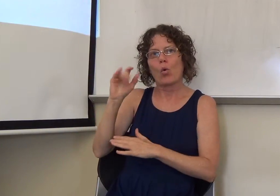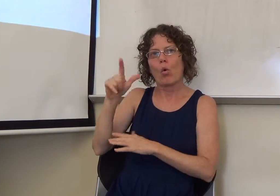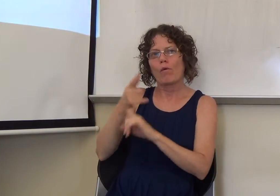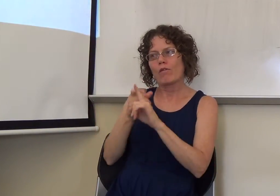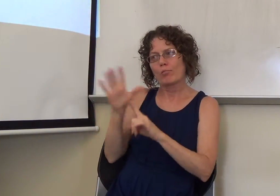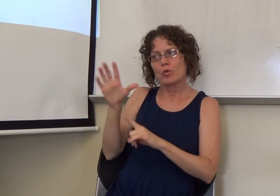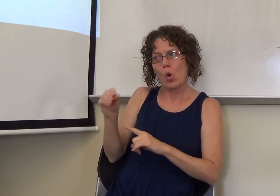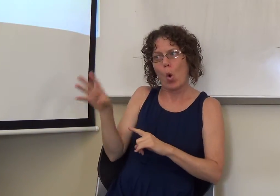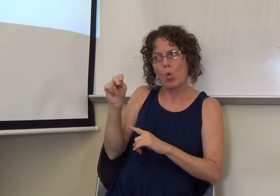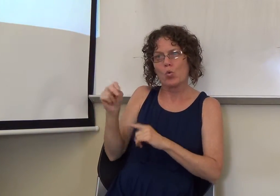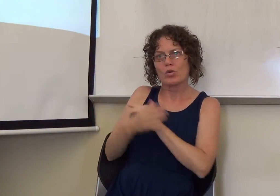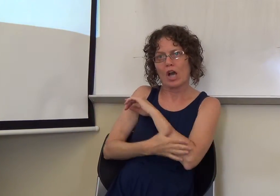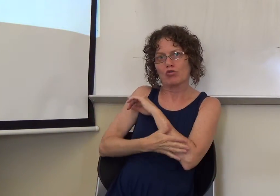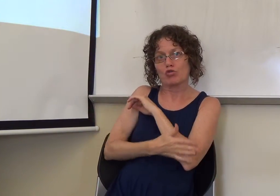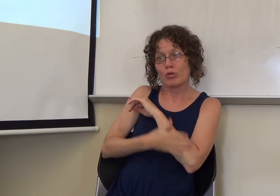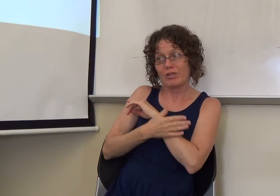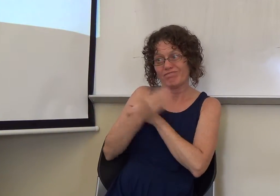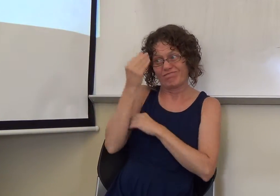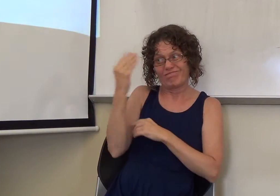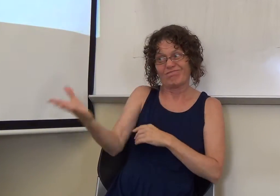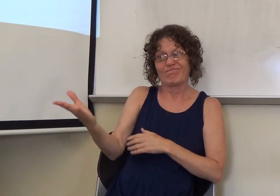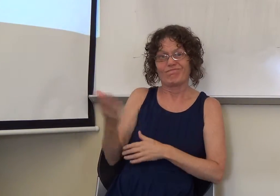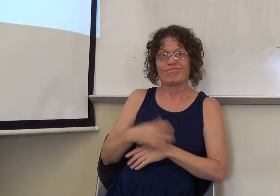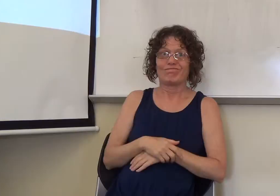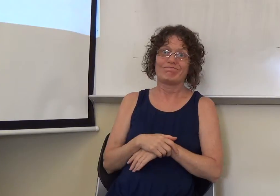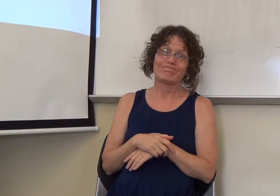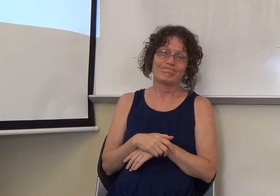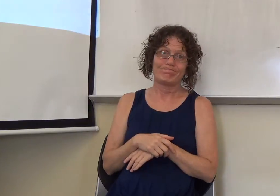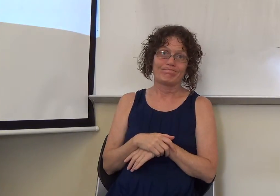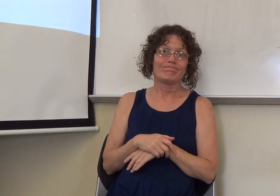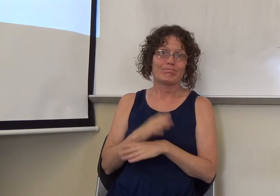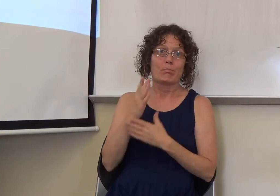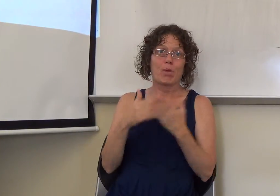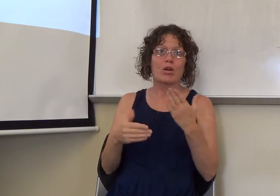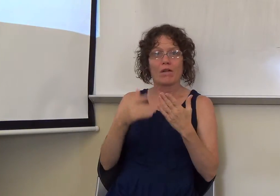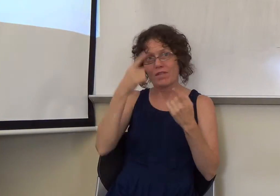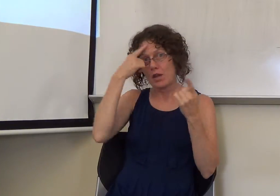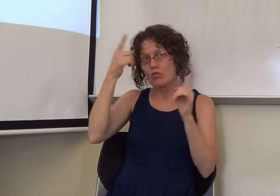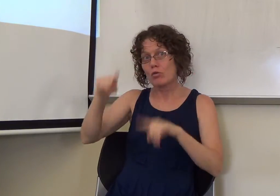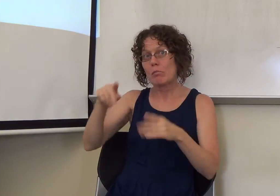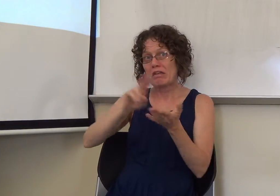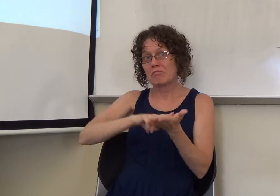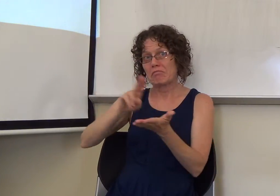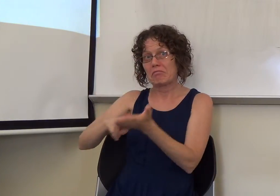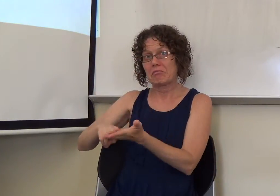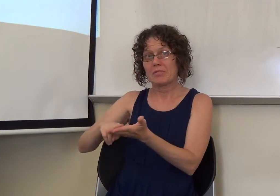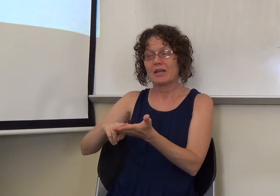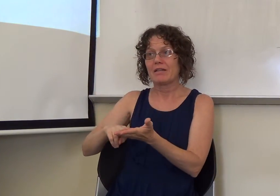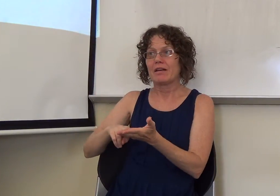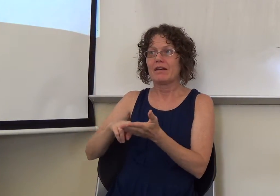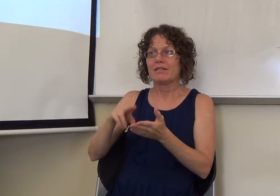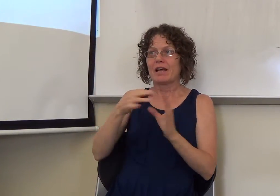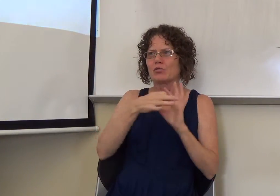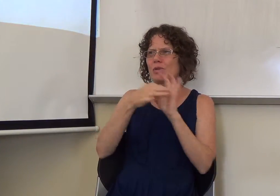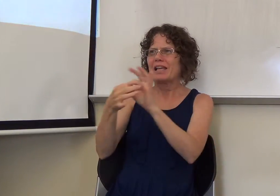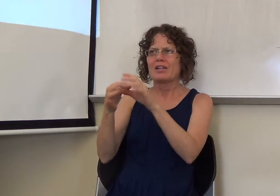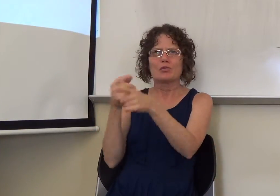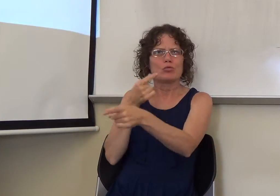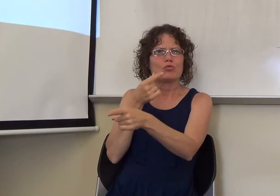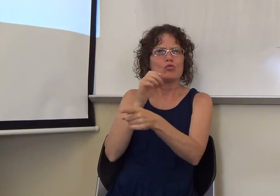country, a part of their own country. Okay, and this goes to what George was saying. Who is,